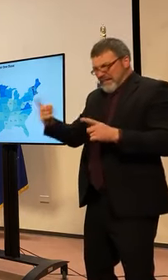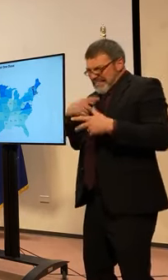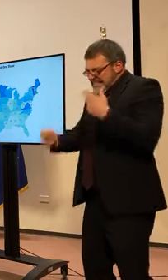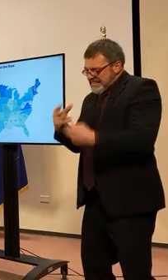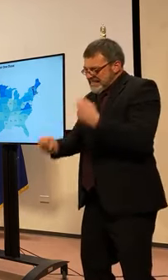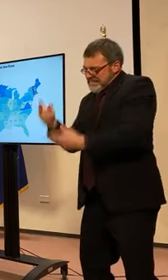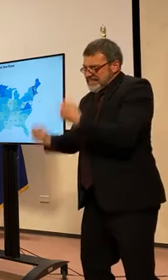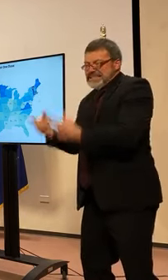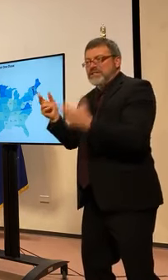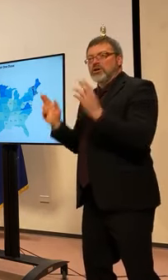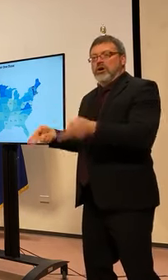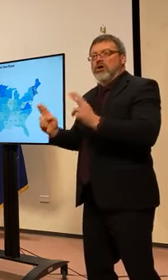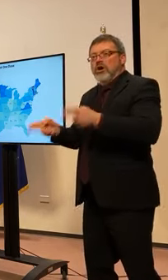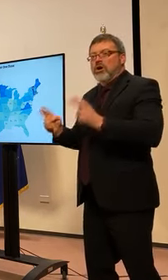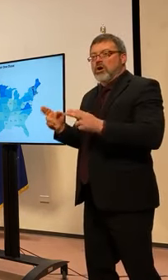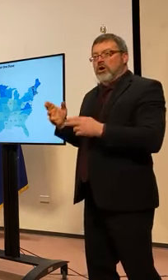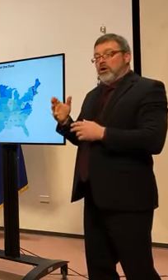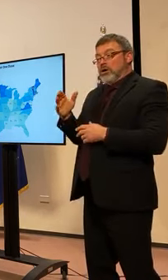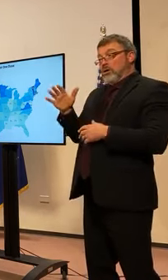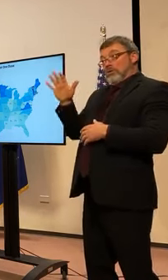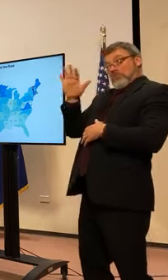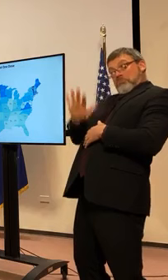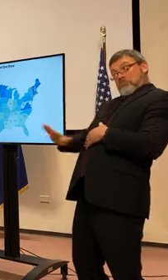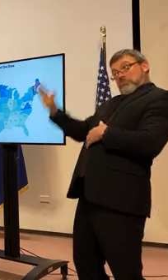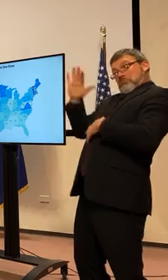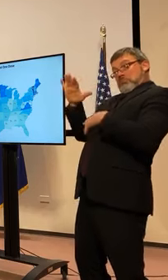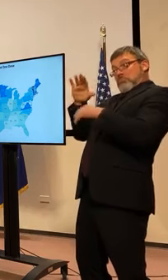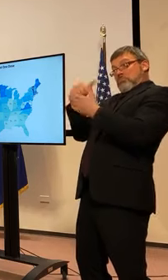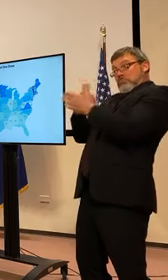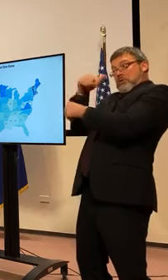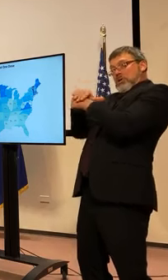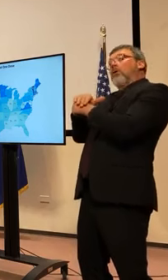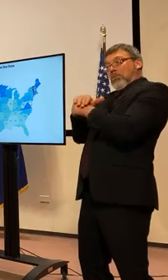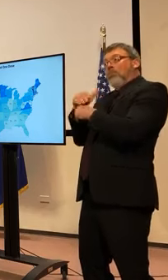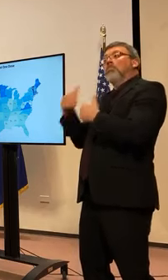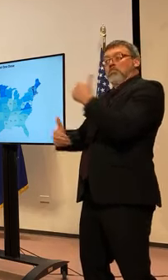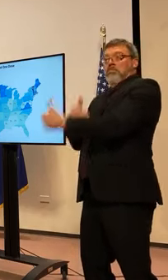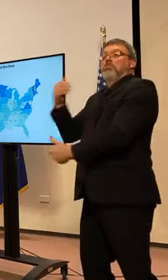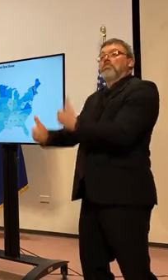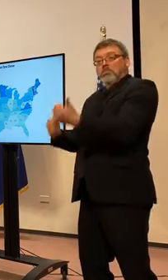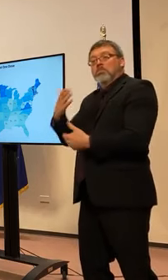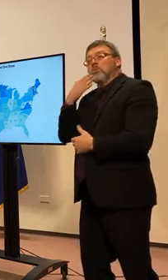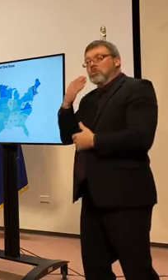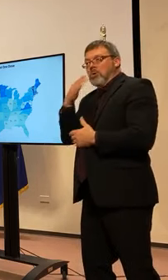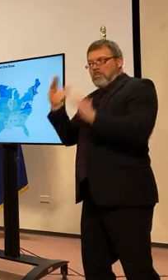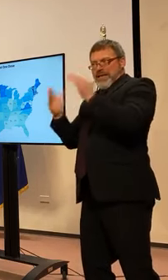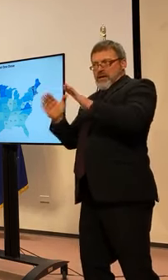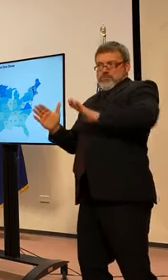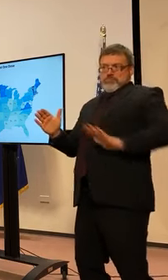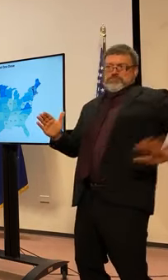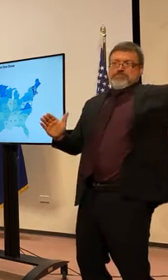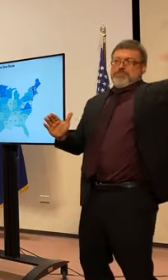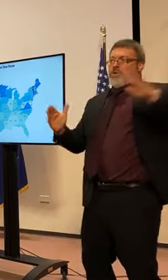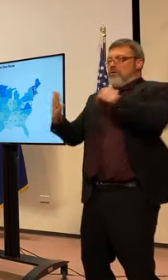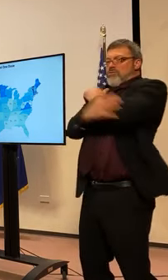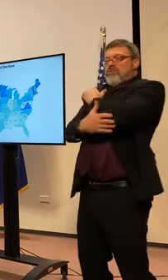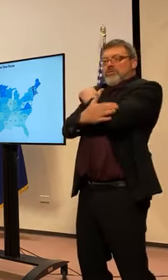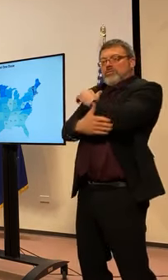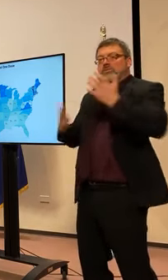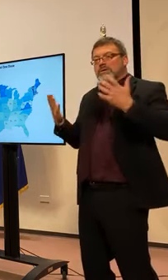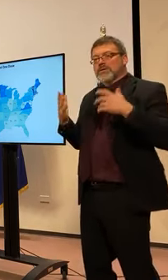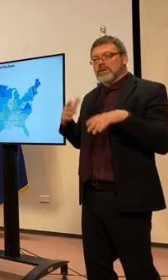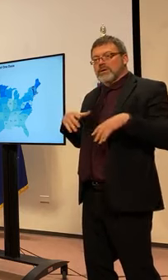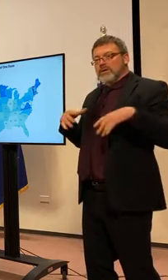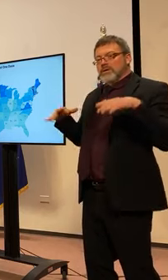England is doing very well, too, in terms of the uptake of the vaccine among that age group. So very critical to get that population vaccinated. They're